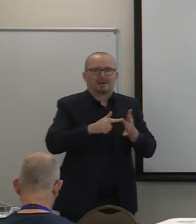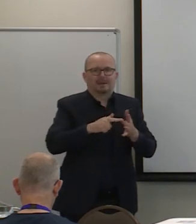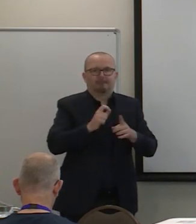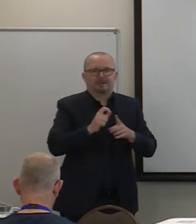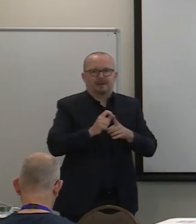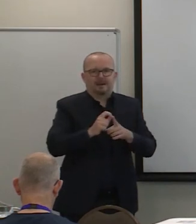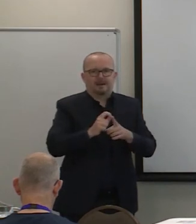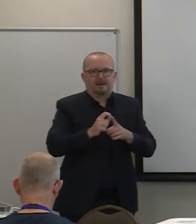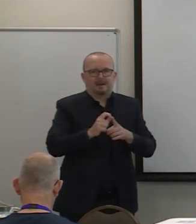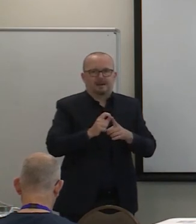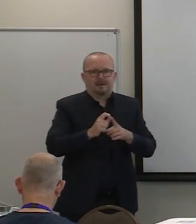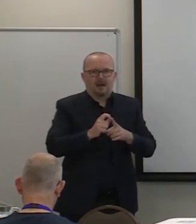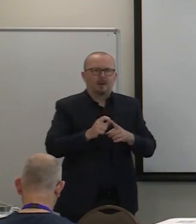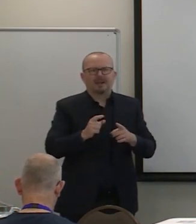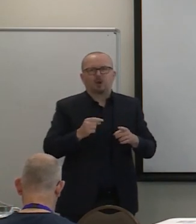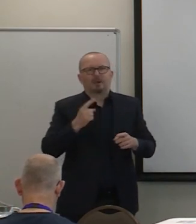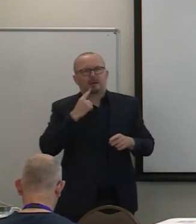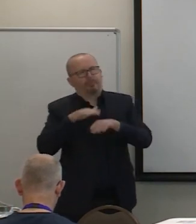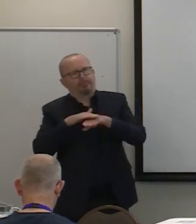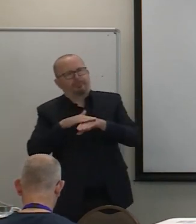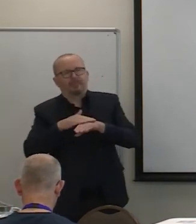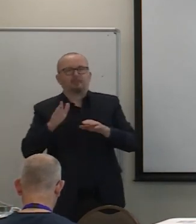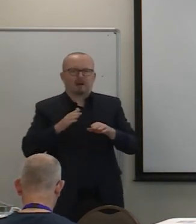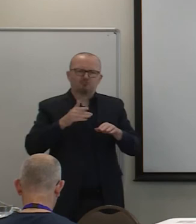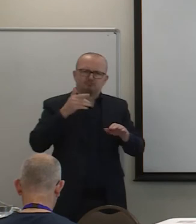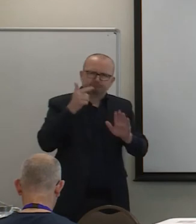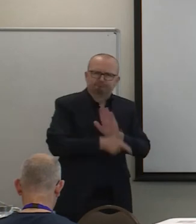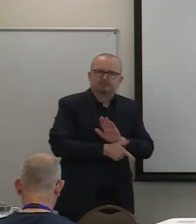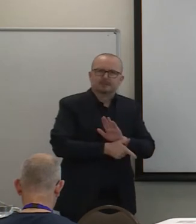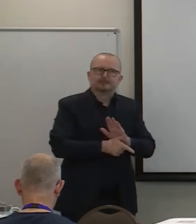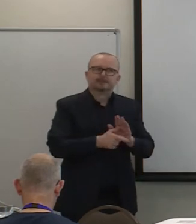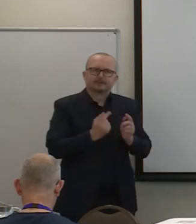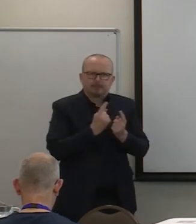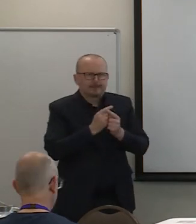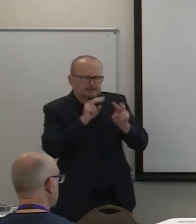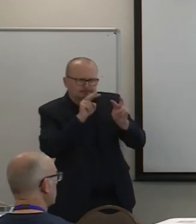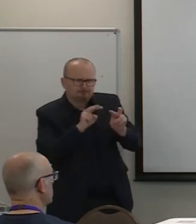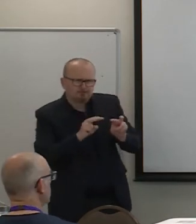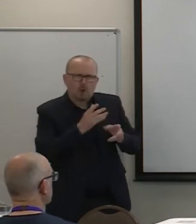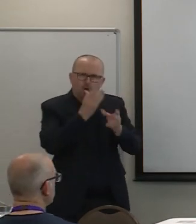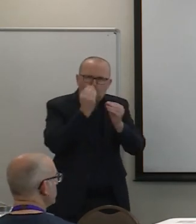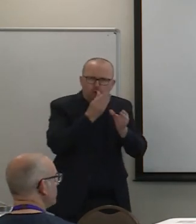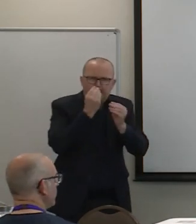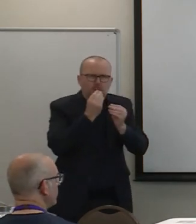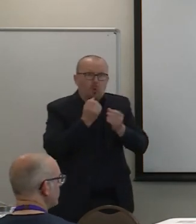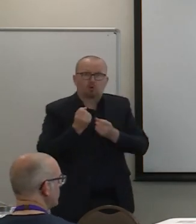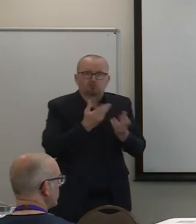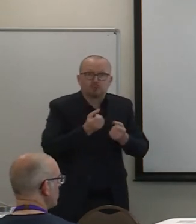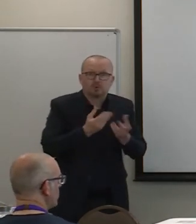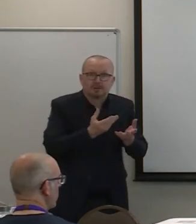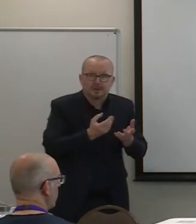up how old George Clooney is or anything like that. Meaningfully contributing, working with, learning from Wikipedia.